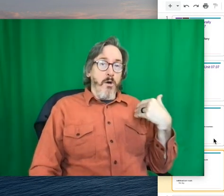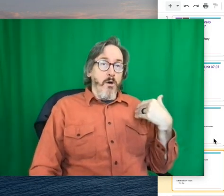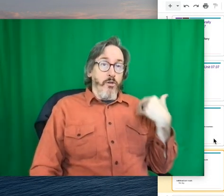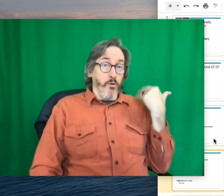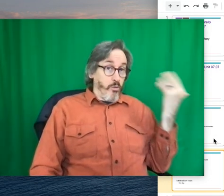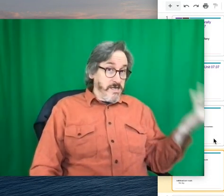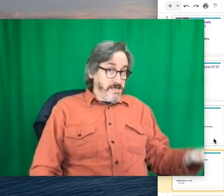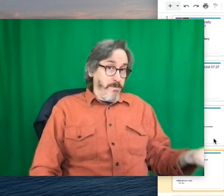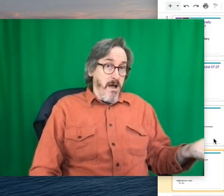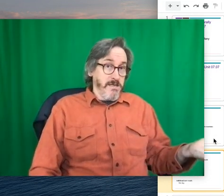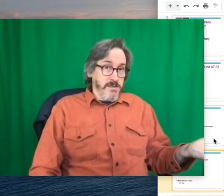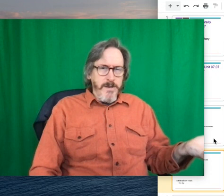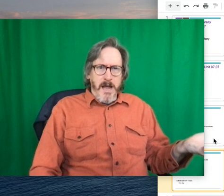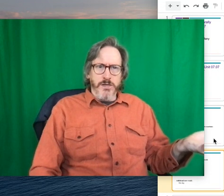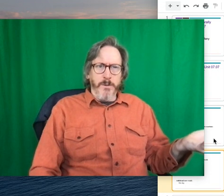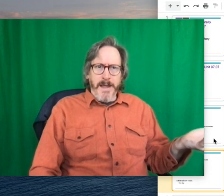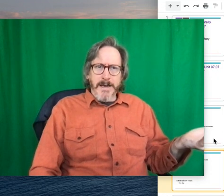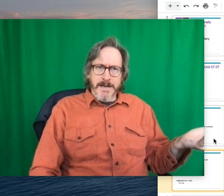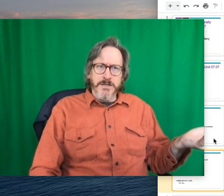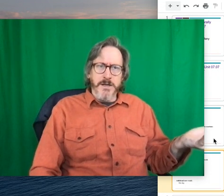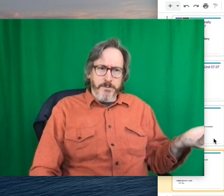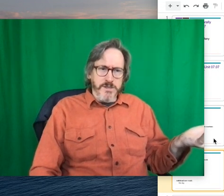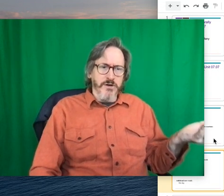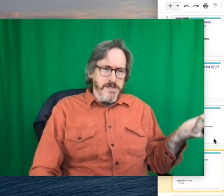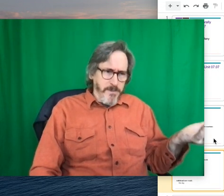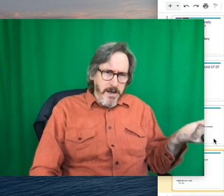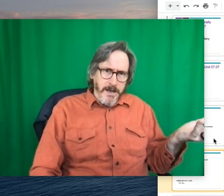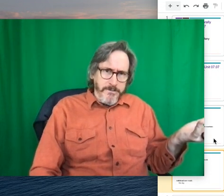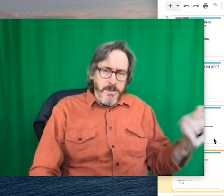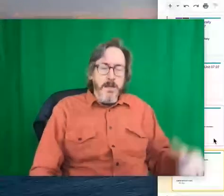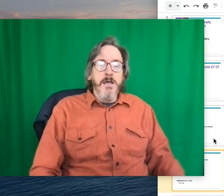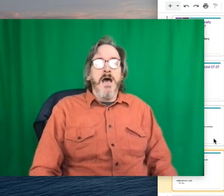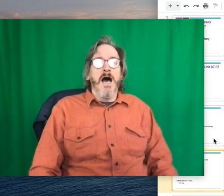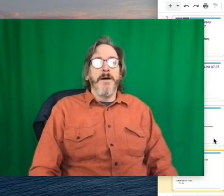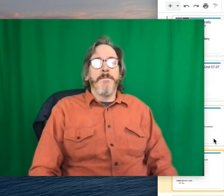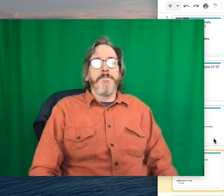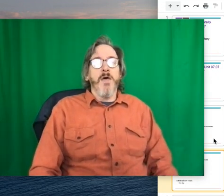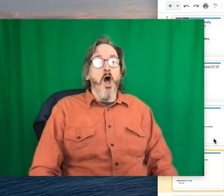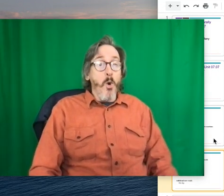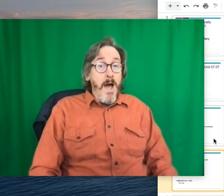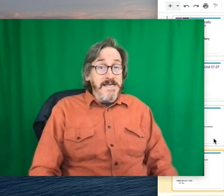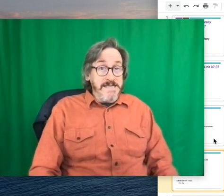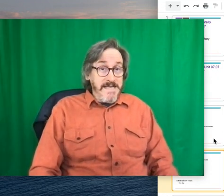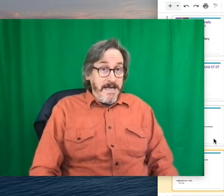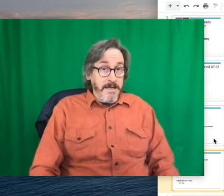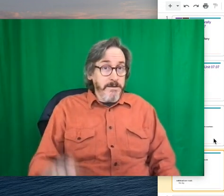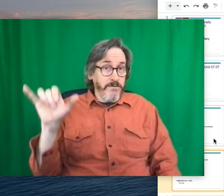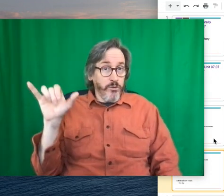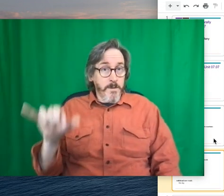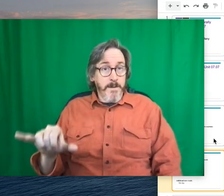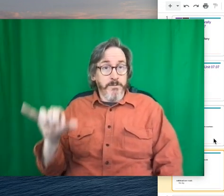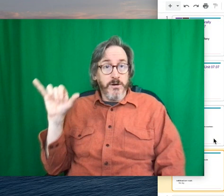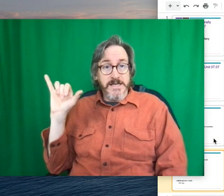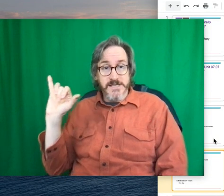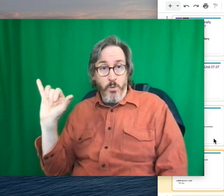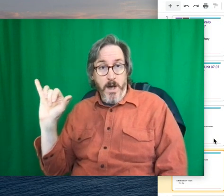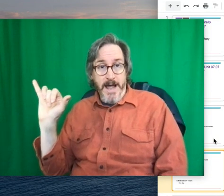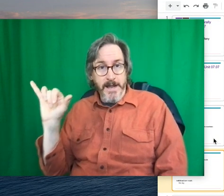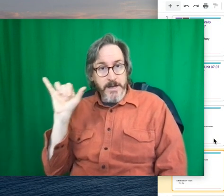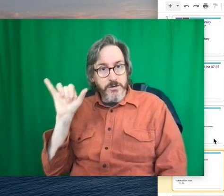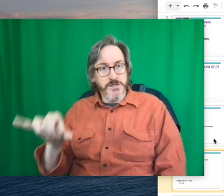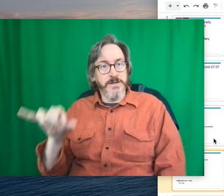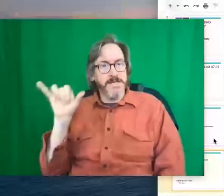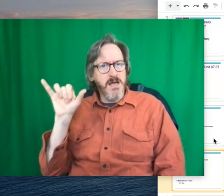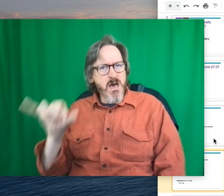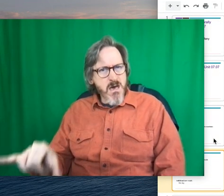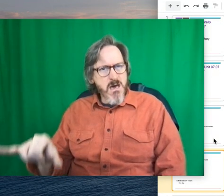Now, the response. Oh my gosh, we're paying attention to the person responding. OIC, if you remember, it's the Y,